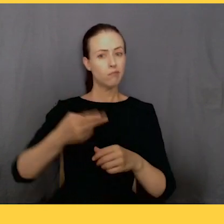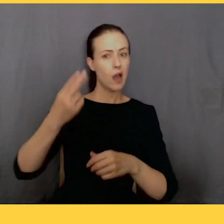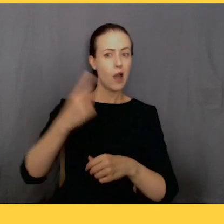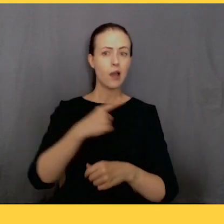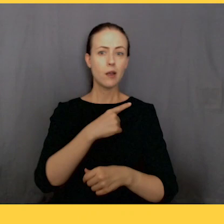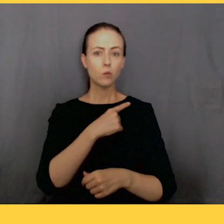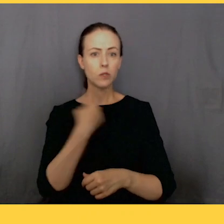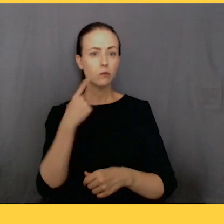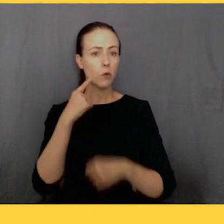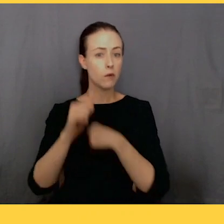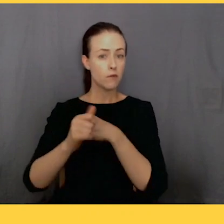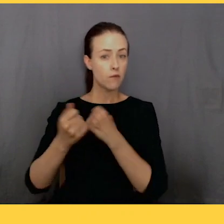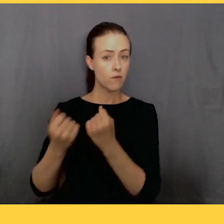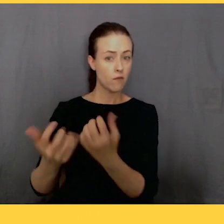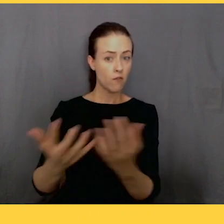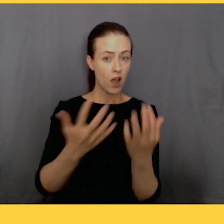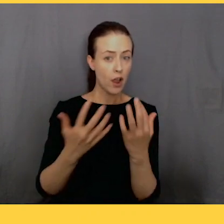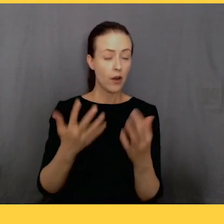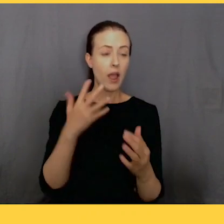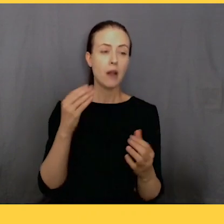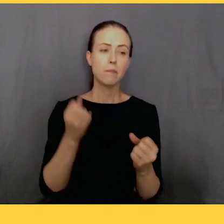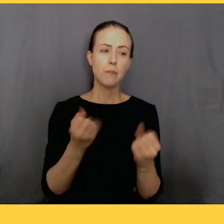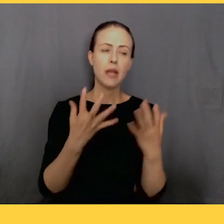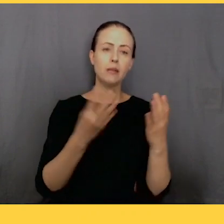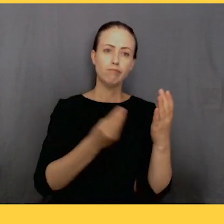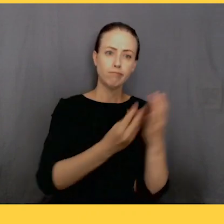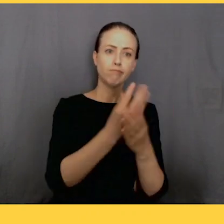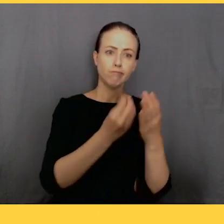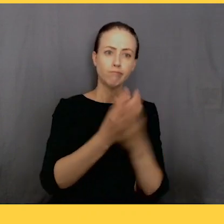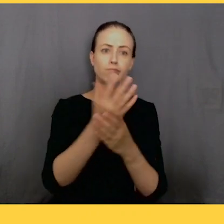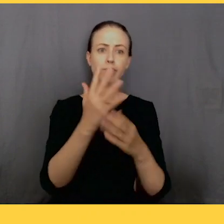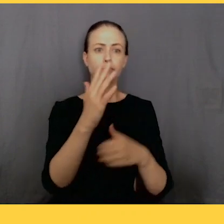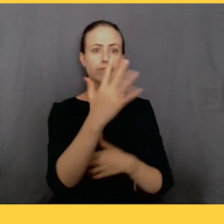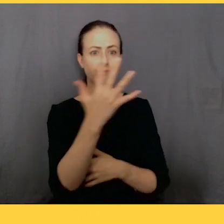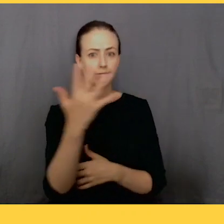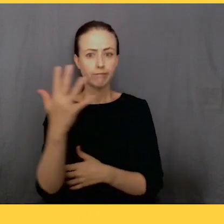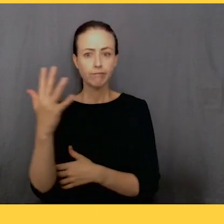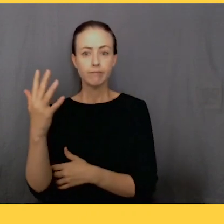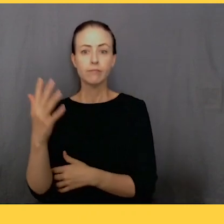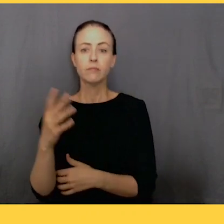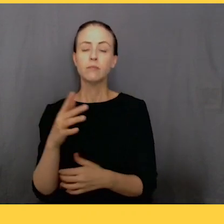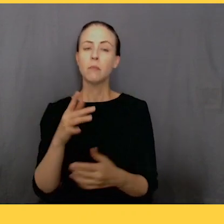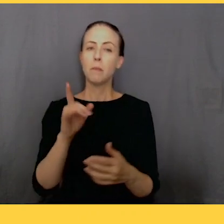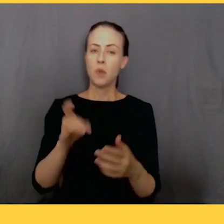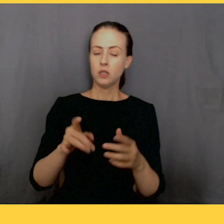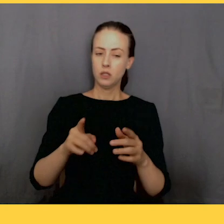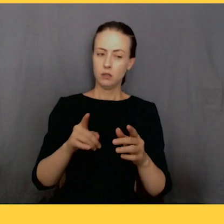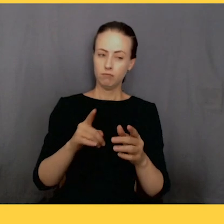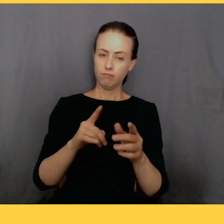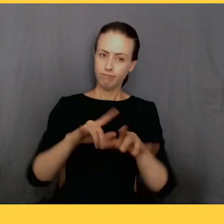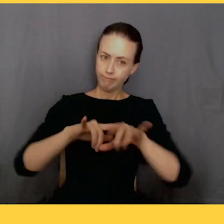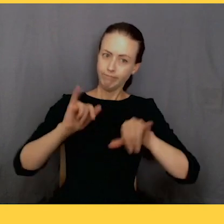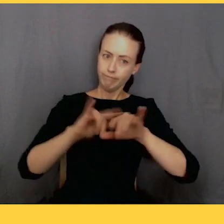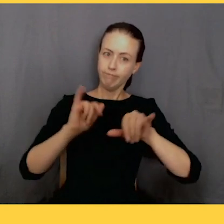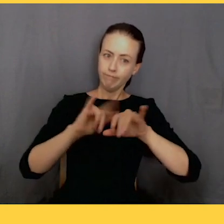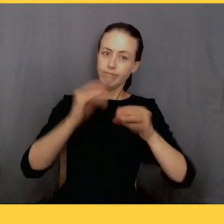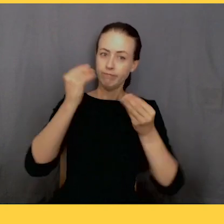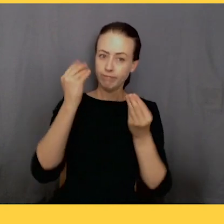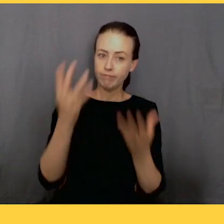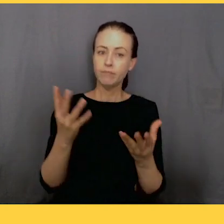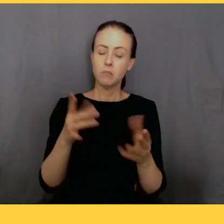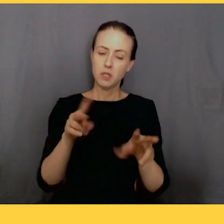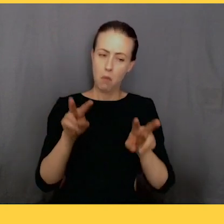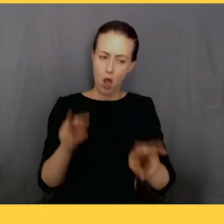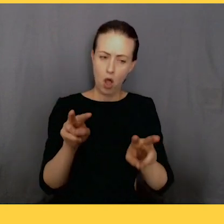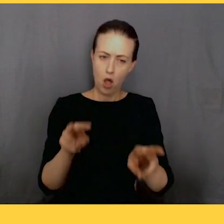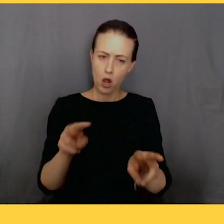diverse terrain requires a dense network of weather stations to monitor local specific real-time conditions. And SCE